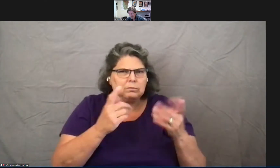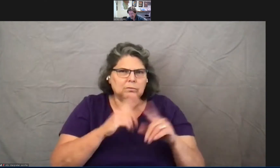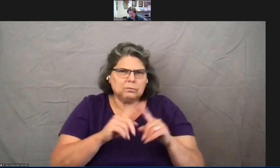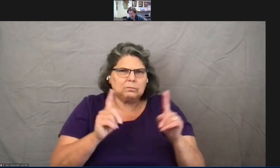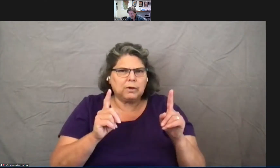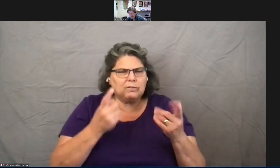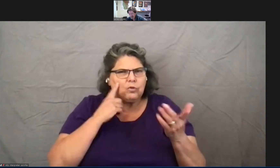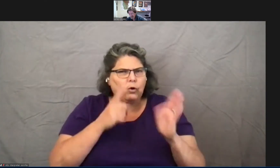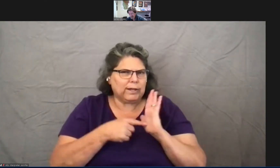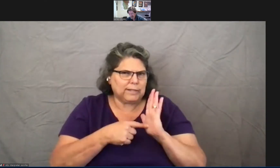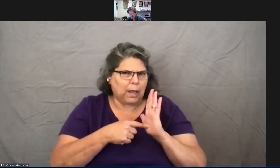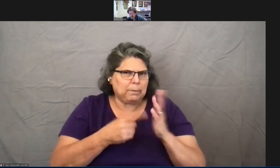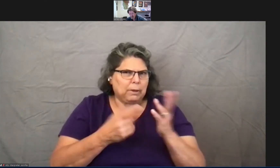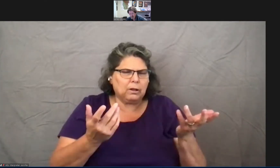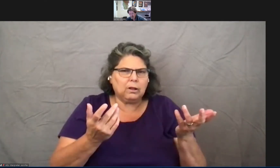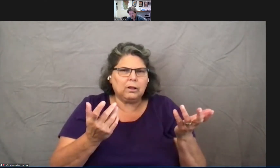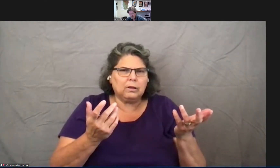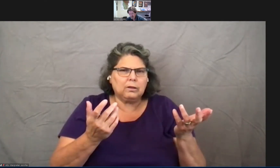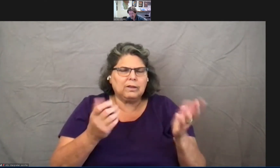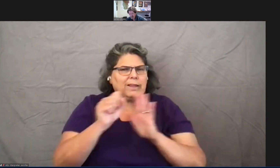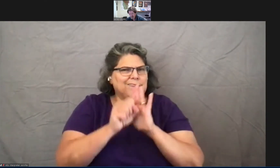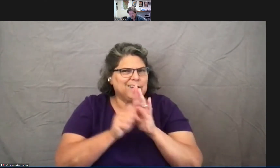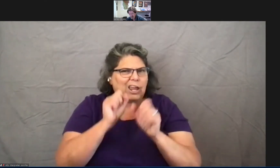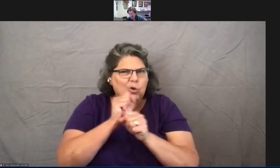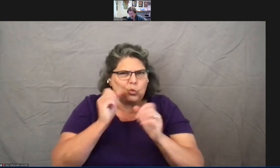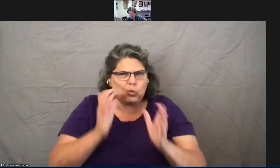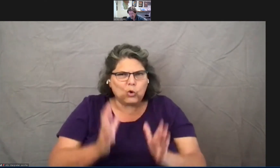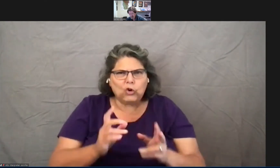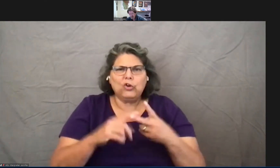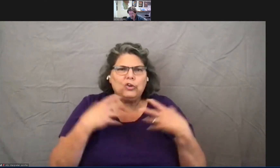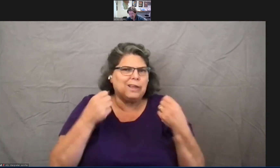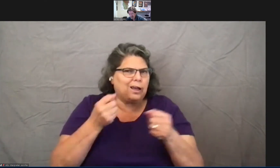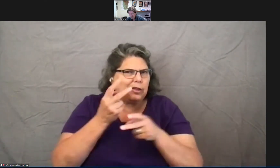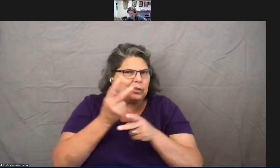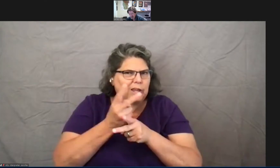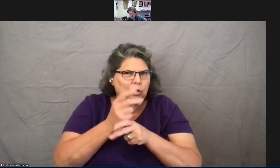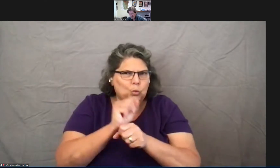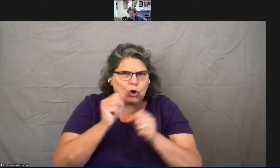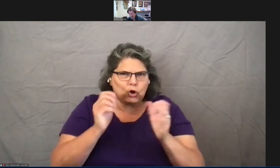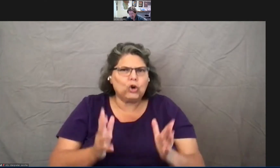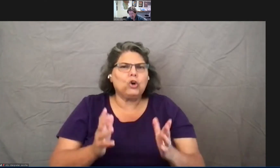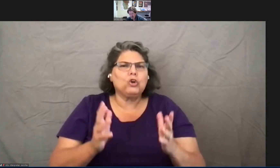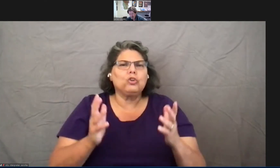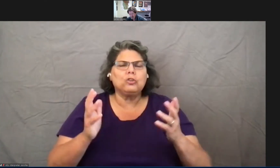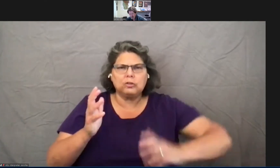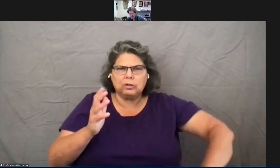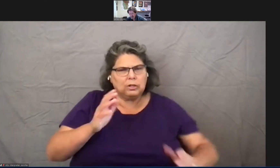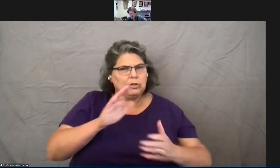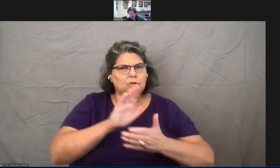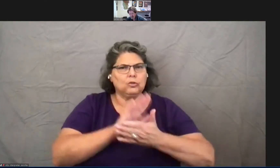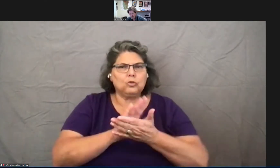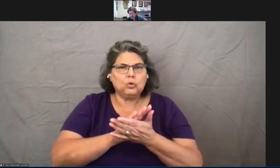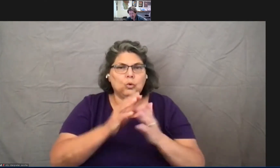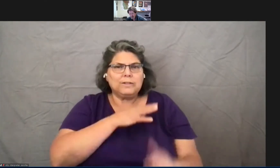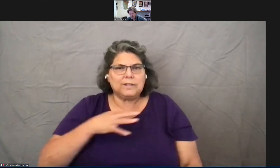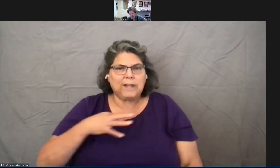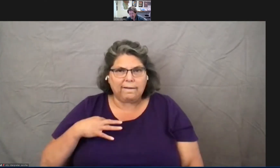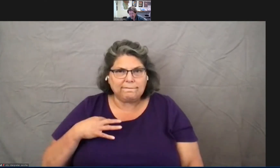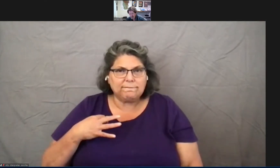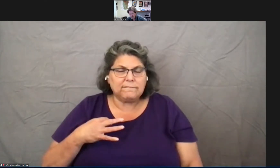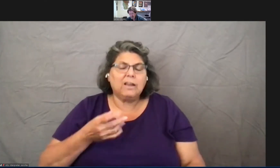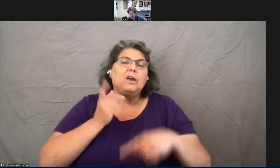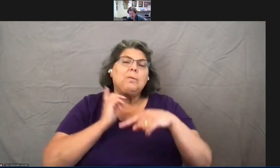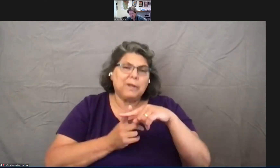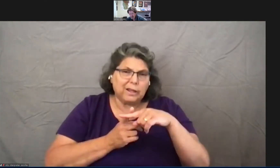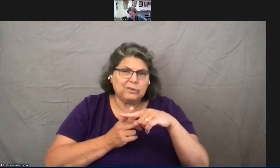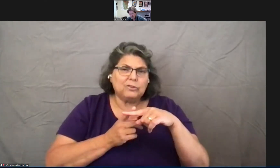example, there are state workers and healthcare workers and school staff, but then we've also talked